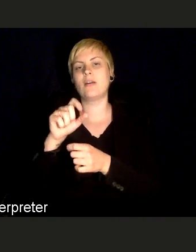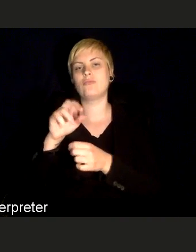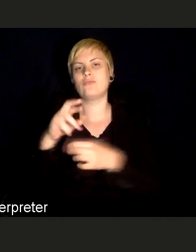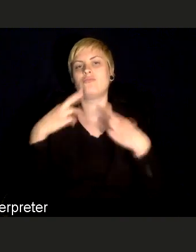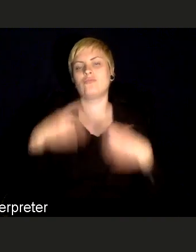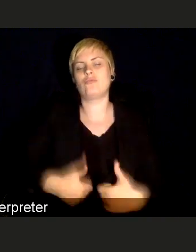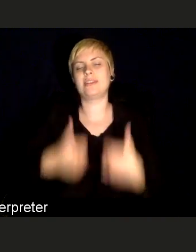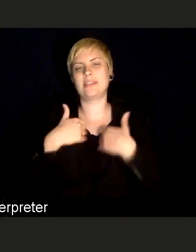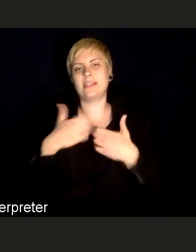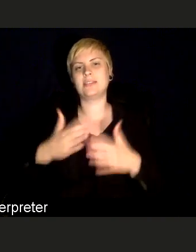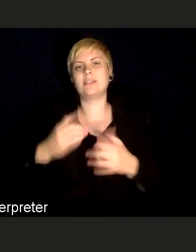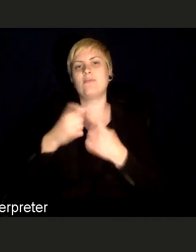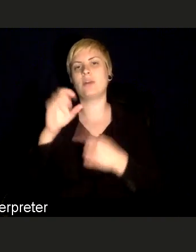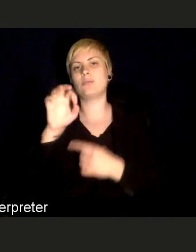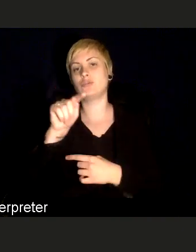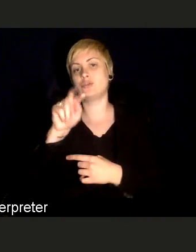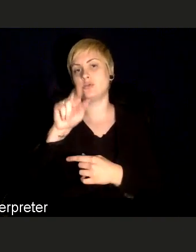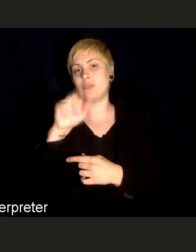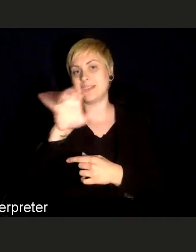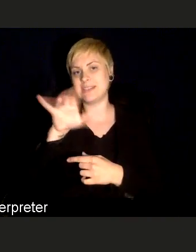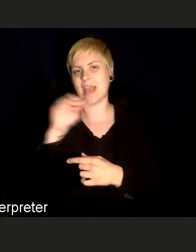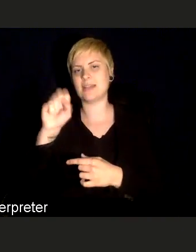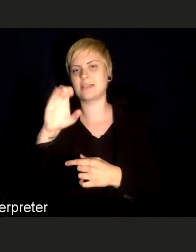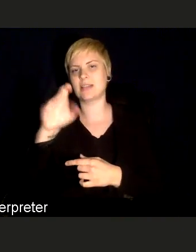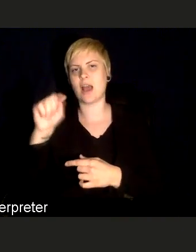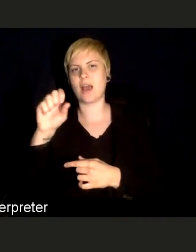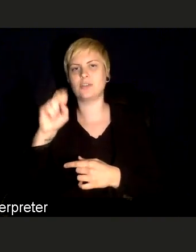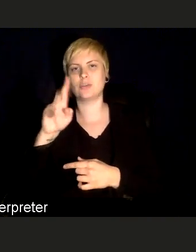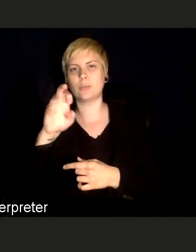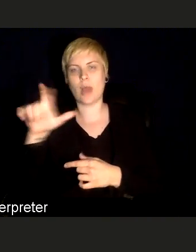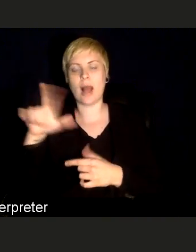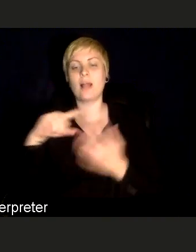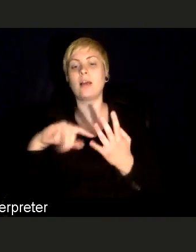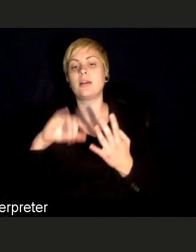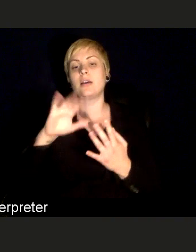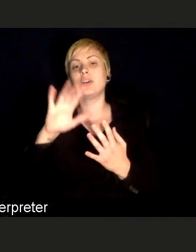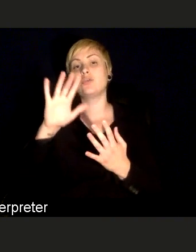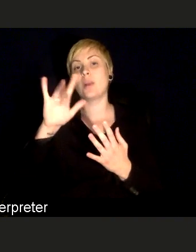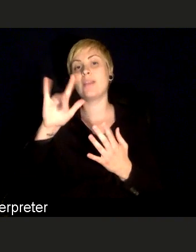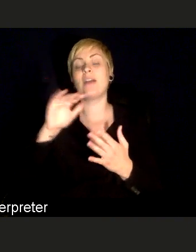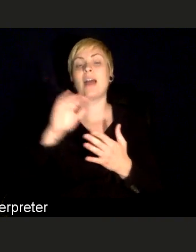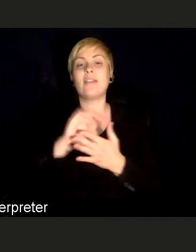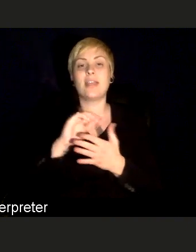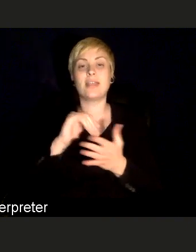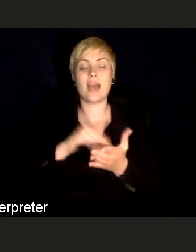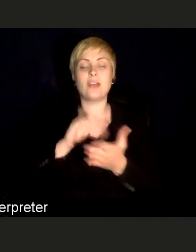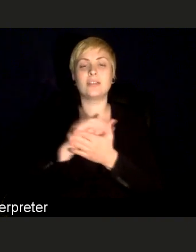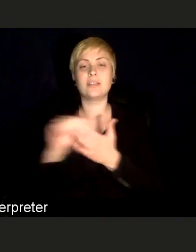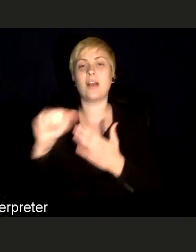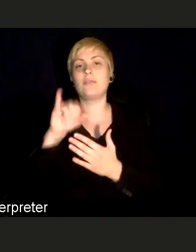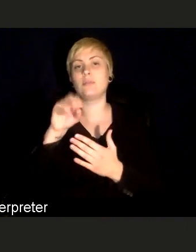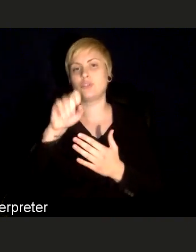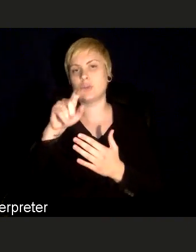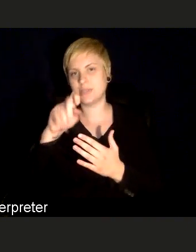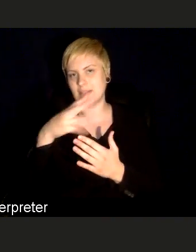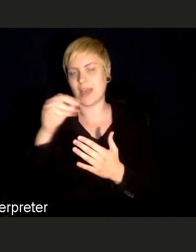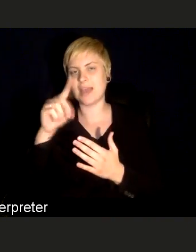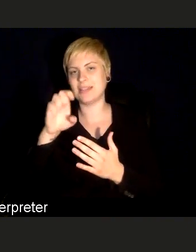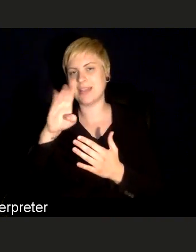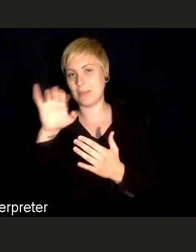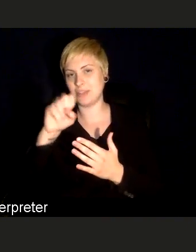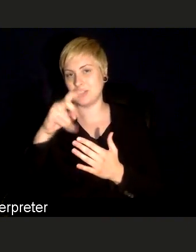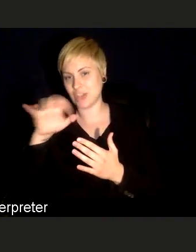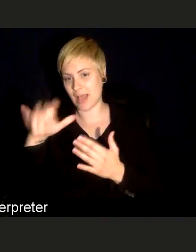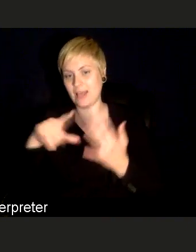a $25,000 gift from Joseph and Debbie Shell, a $10,000 gift from Bob and Dee